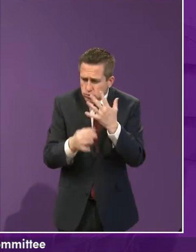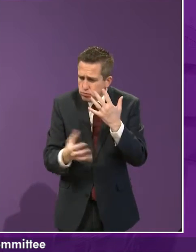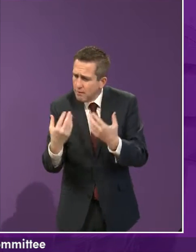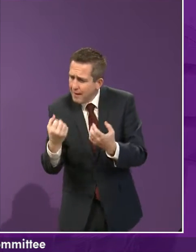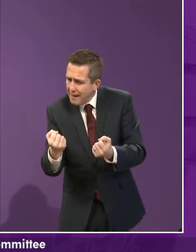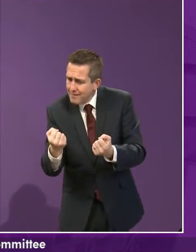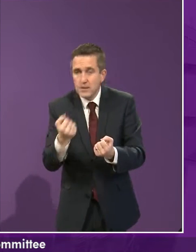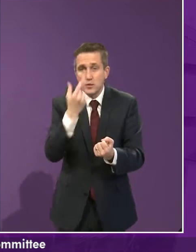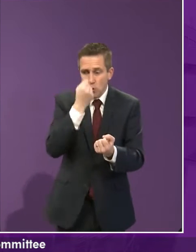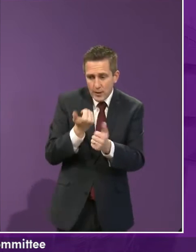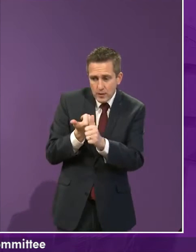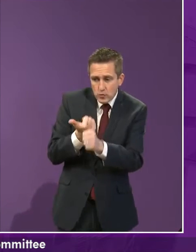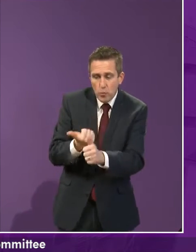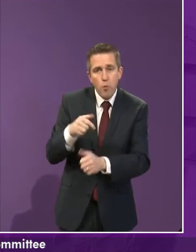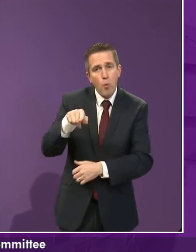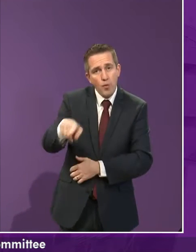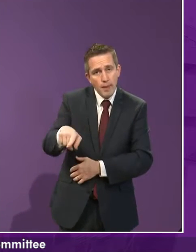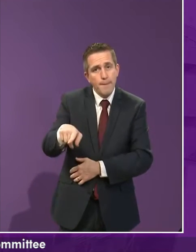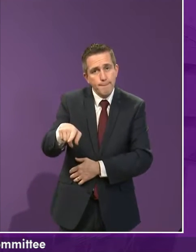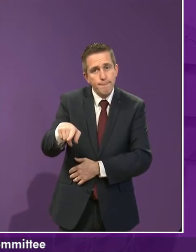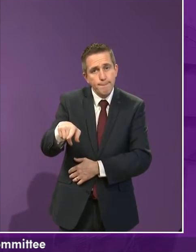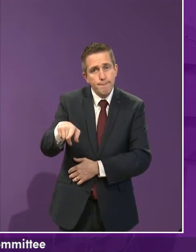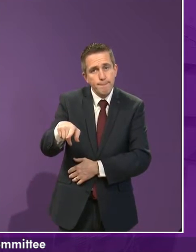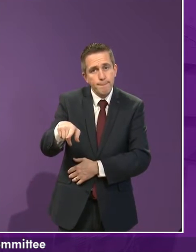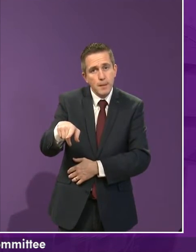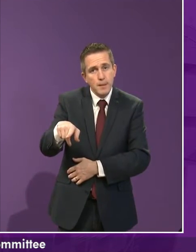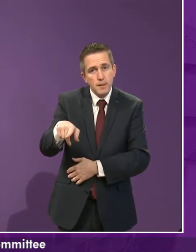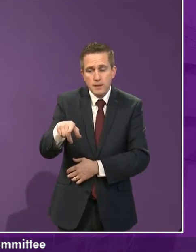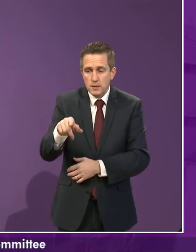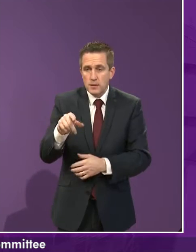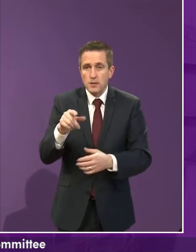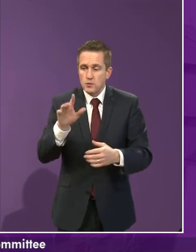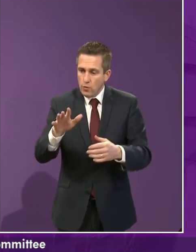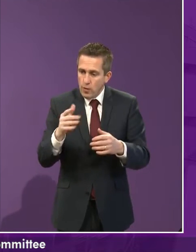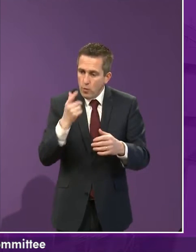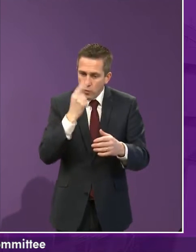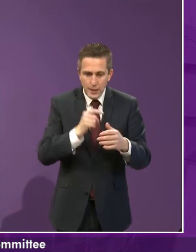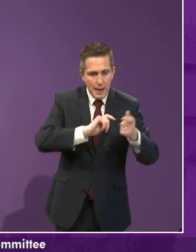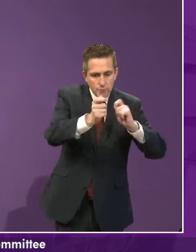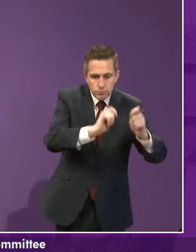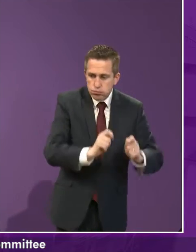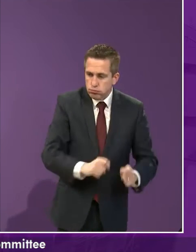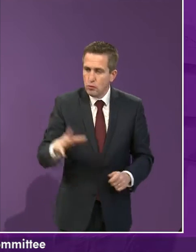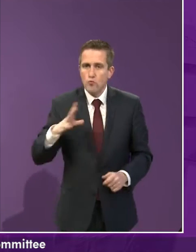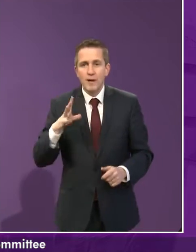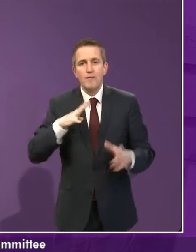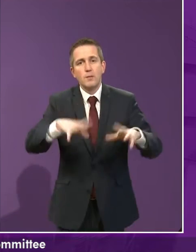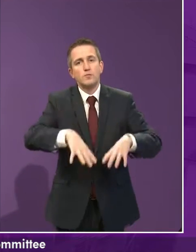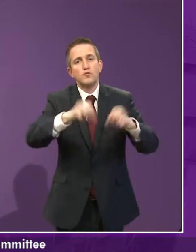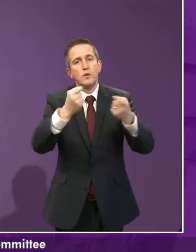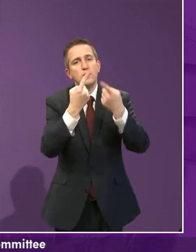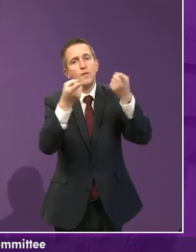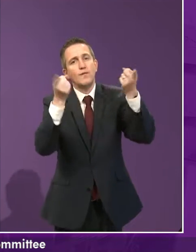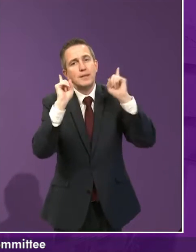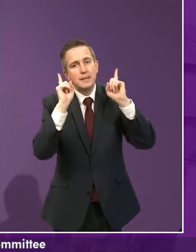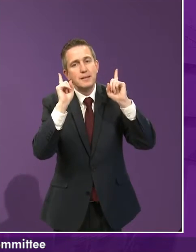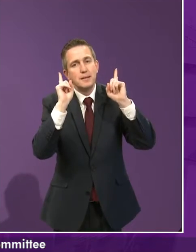applicant at an early stage to ensure that we can make the required adjustments and